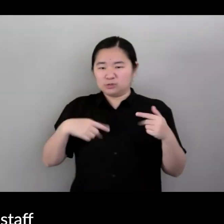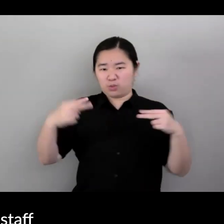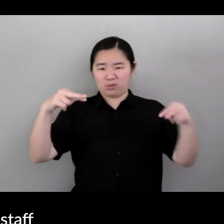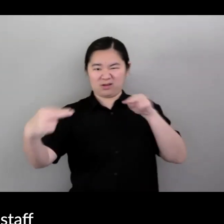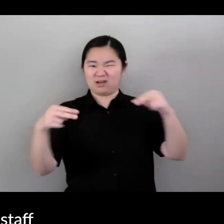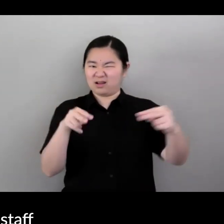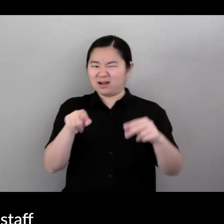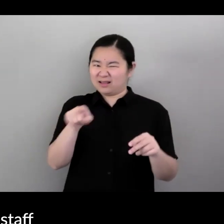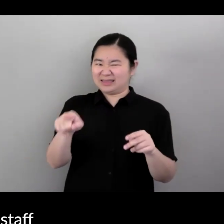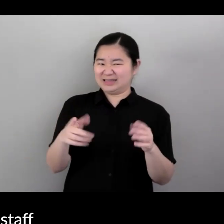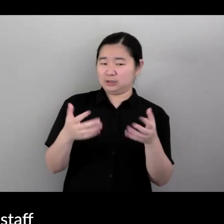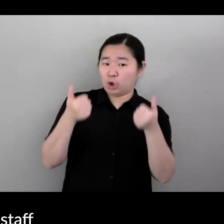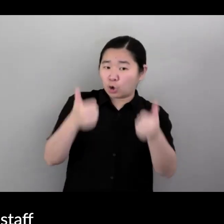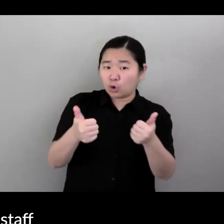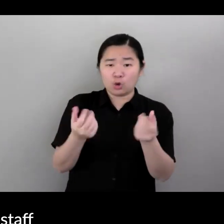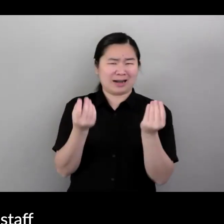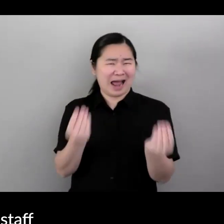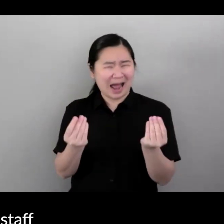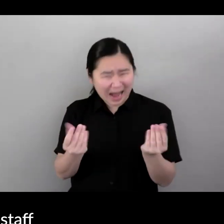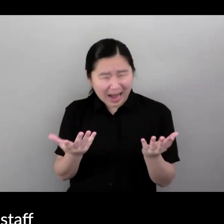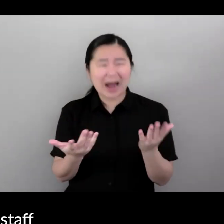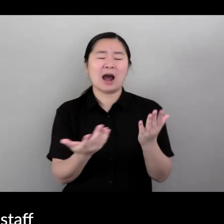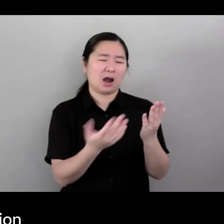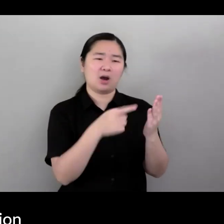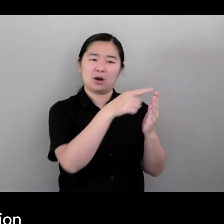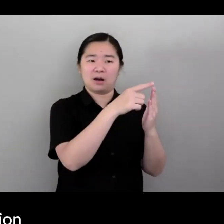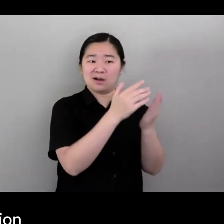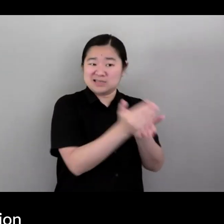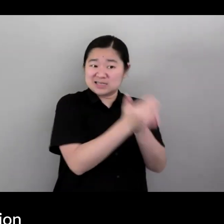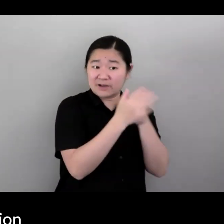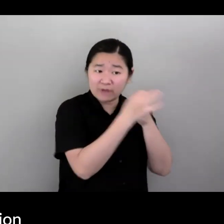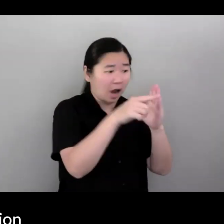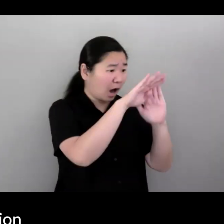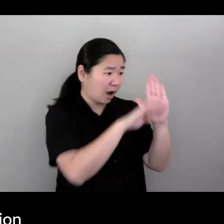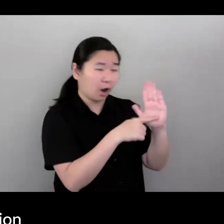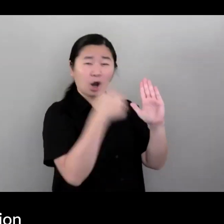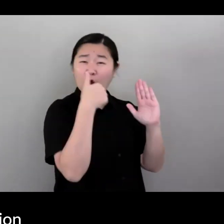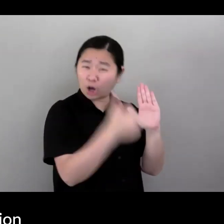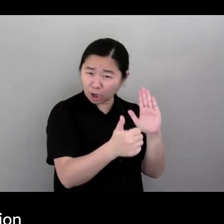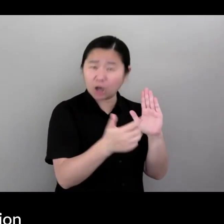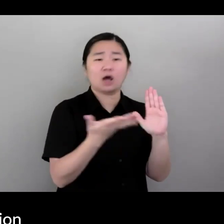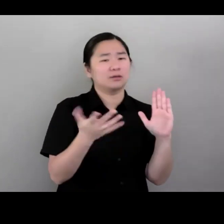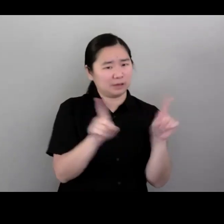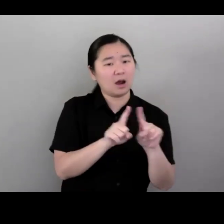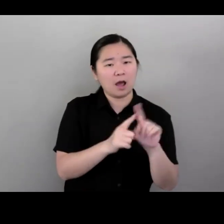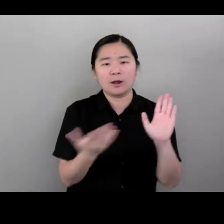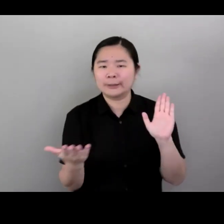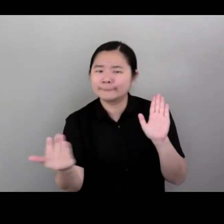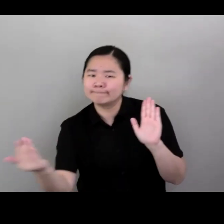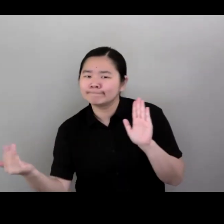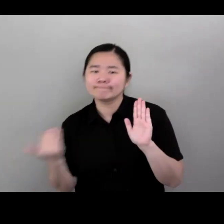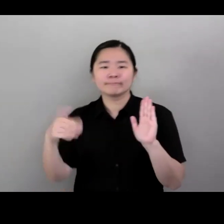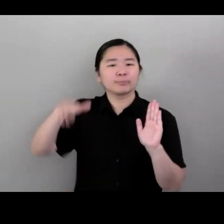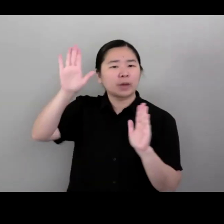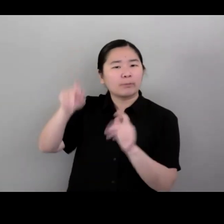survivor support, for staff time and staff counseling and reflective supervision, also for OPD staff.